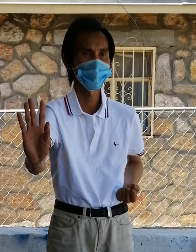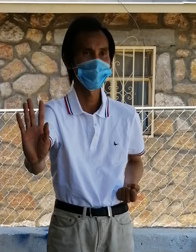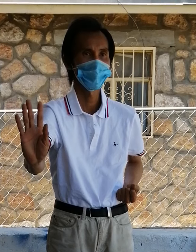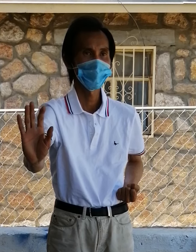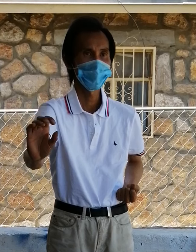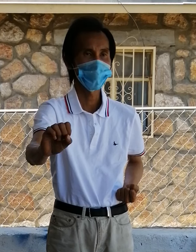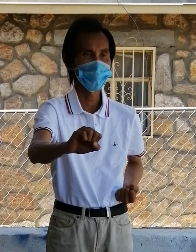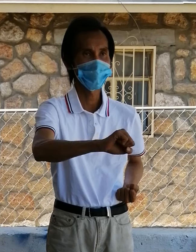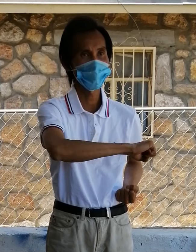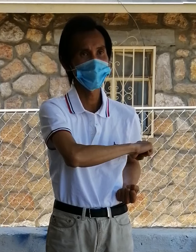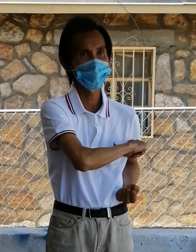Then.